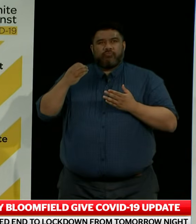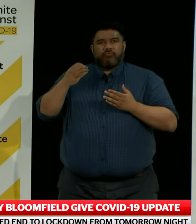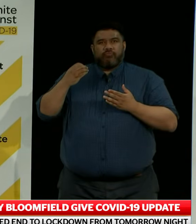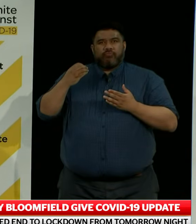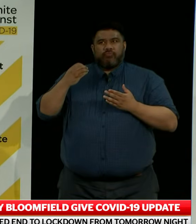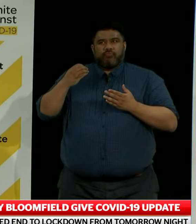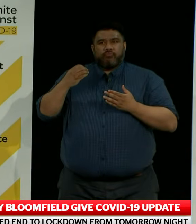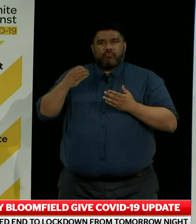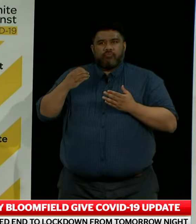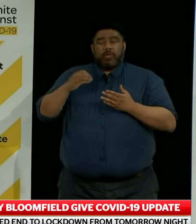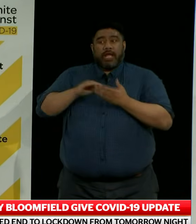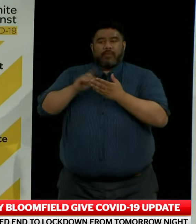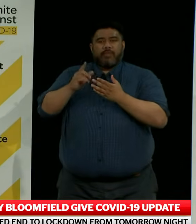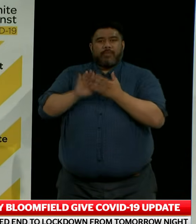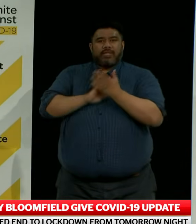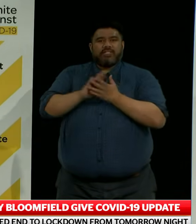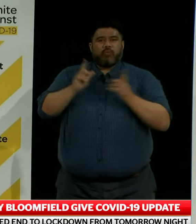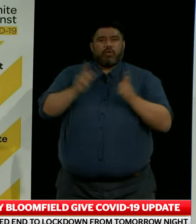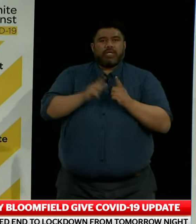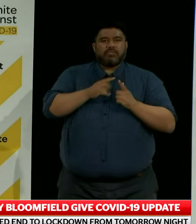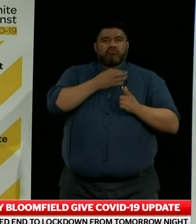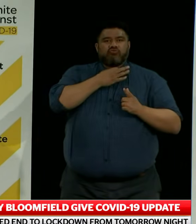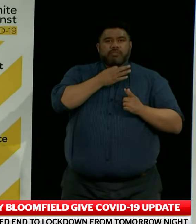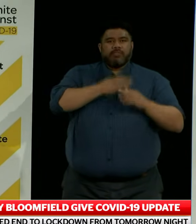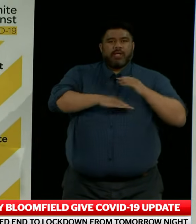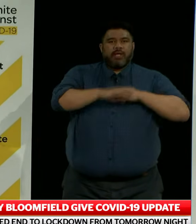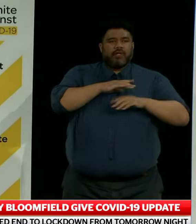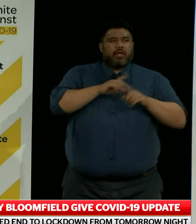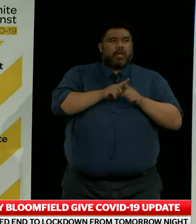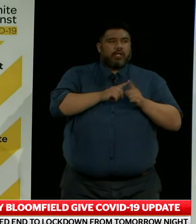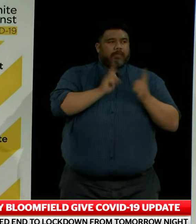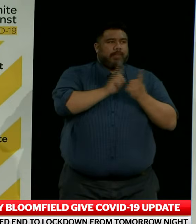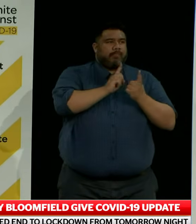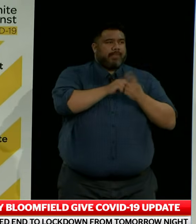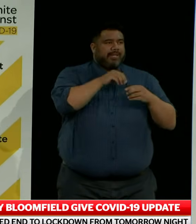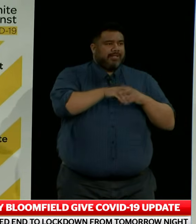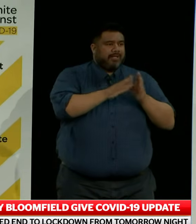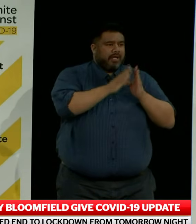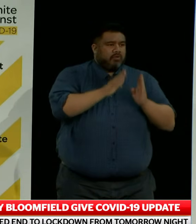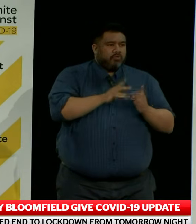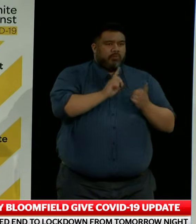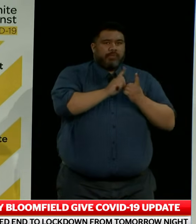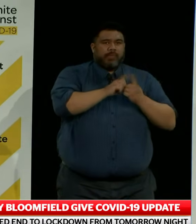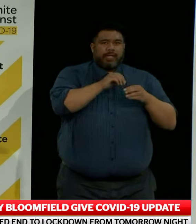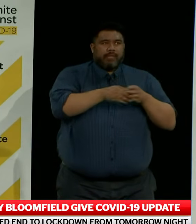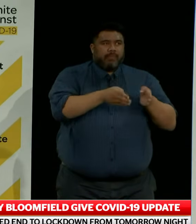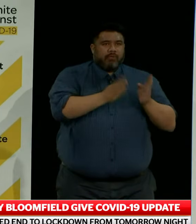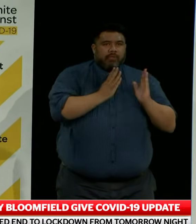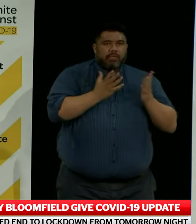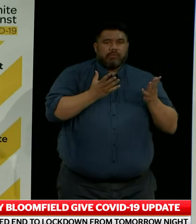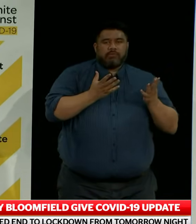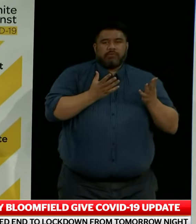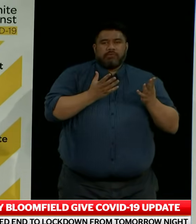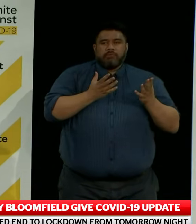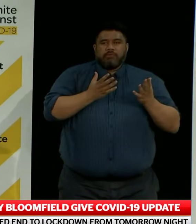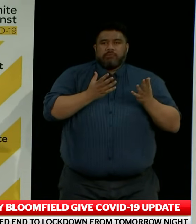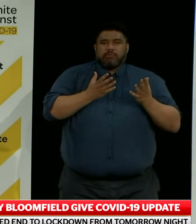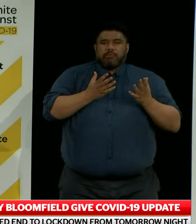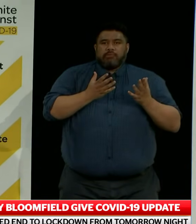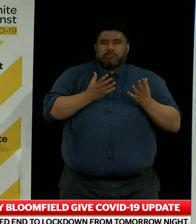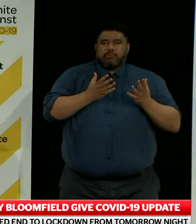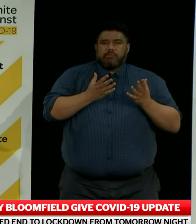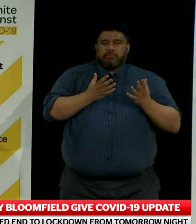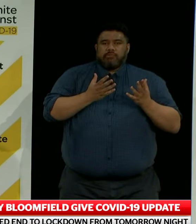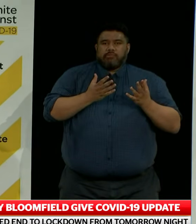meet indoors. So we're giving them an option to do it outside and safely to try and prevent any fraying at the seams by people